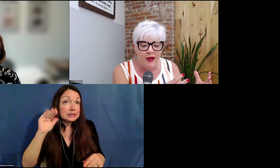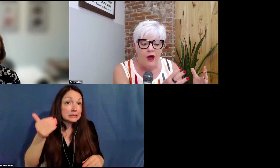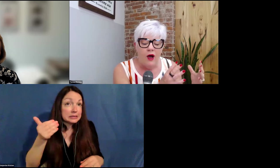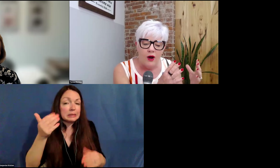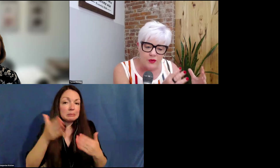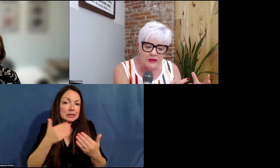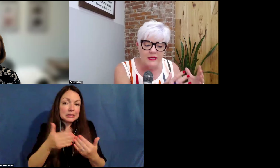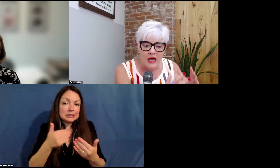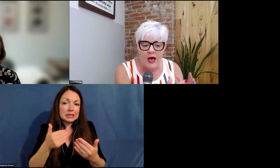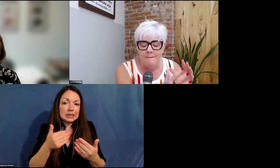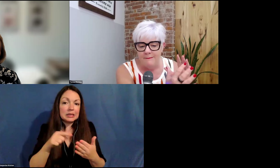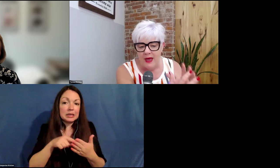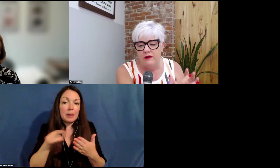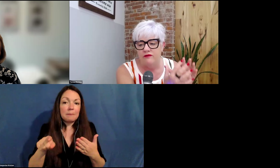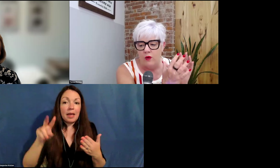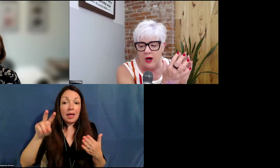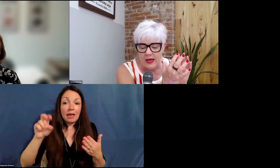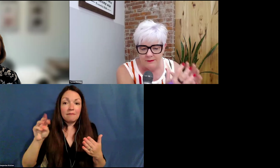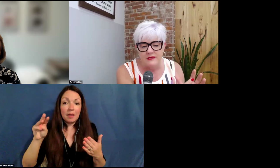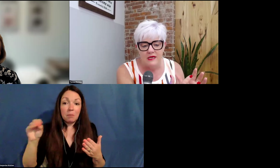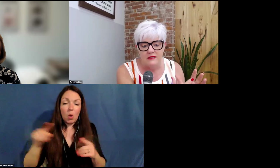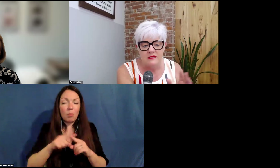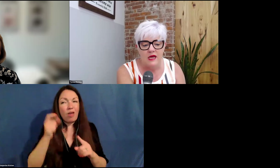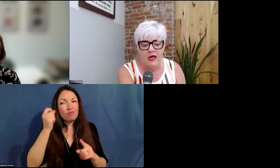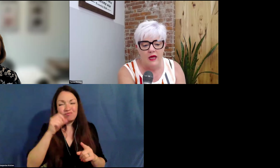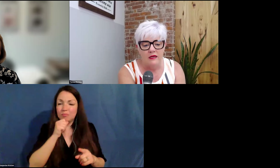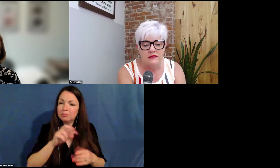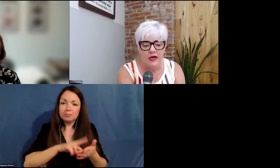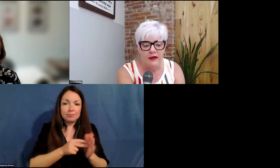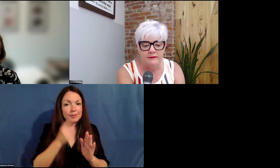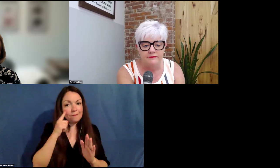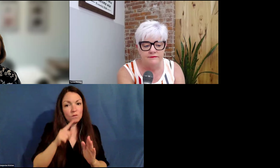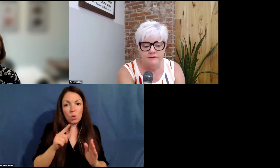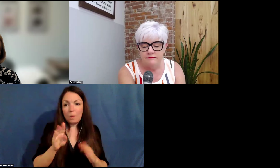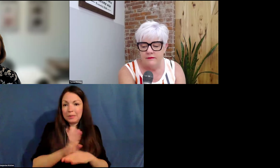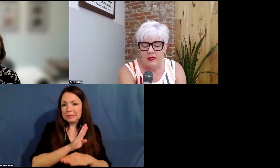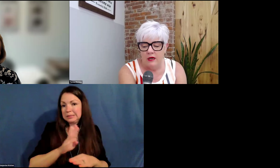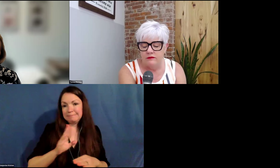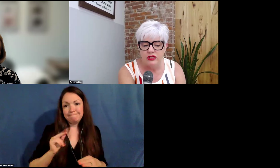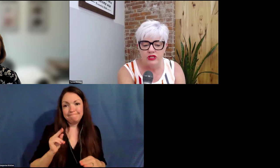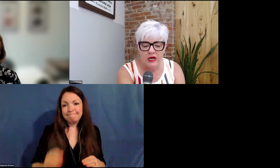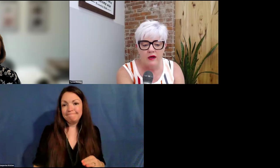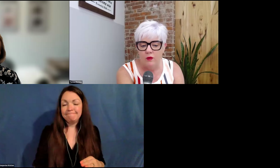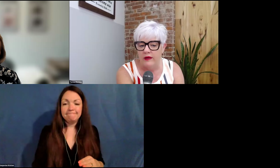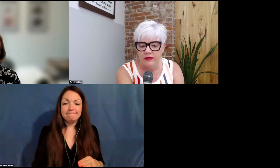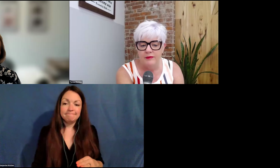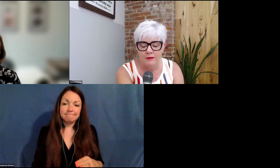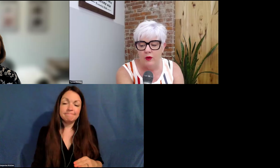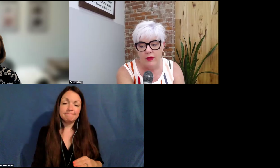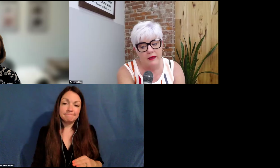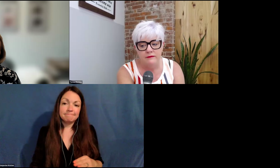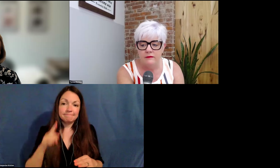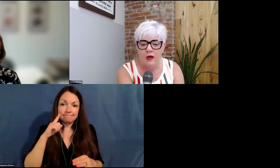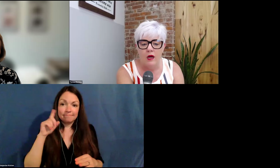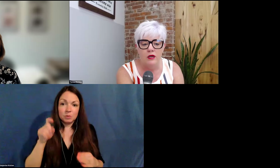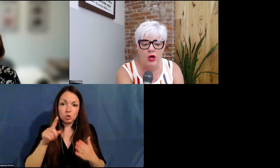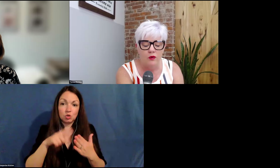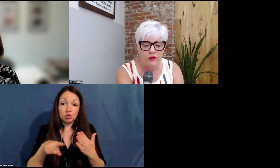way, are really not meant for a business. And, just check with people